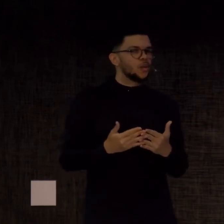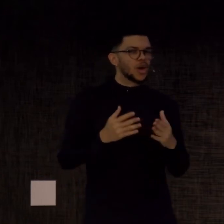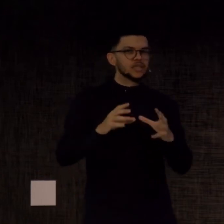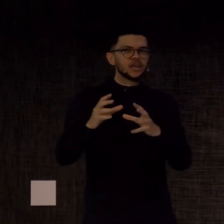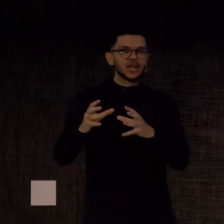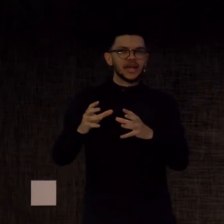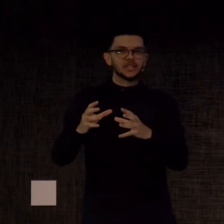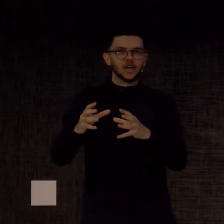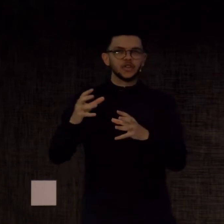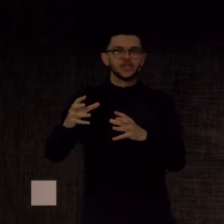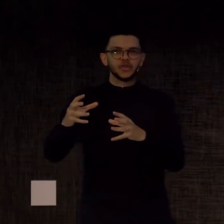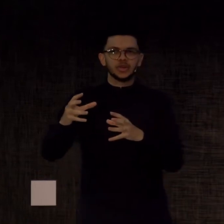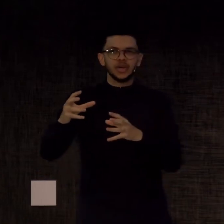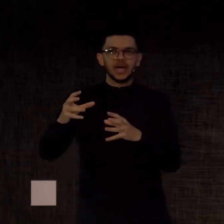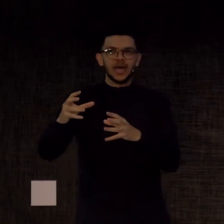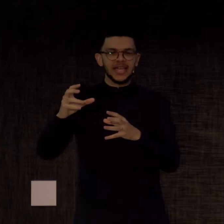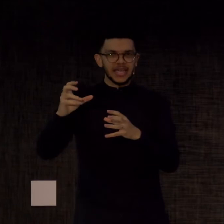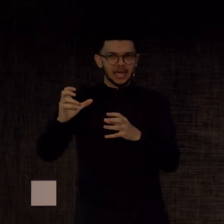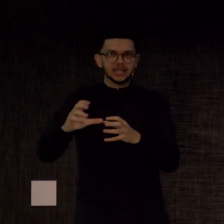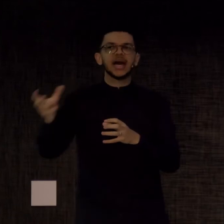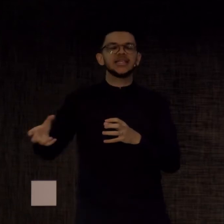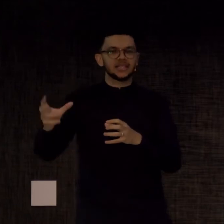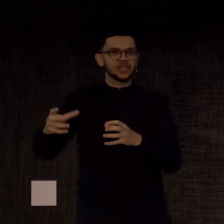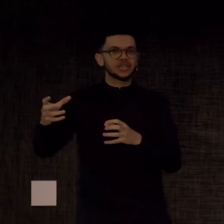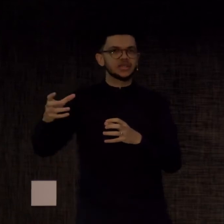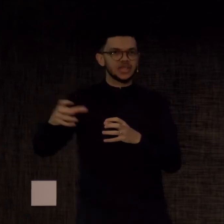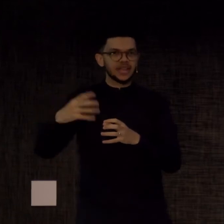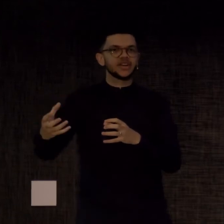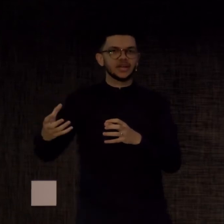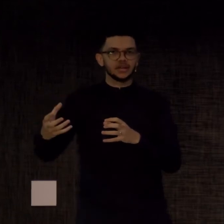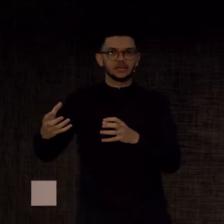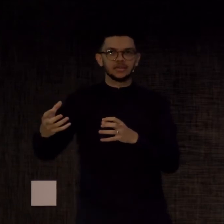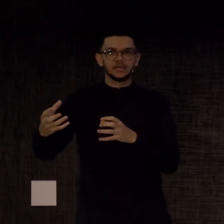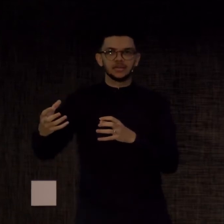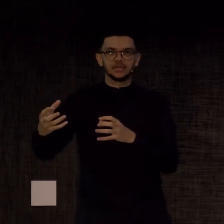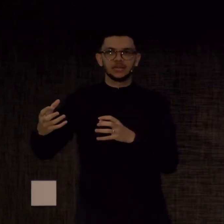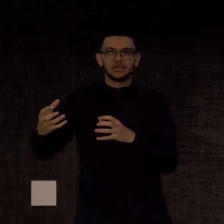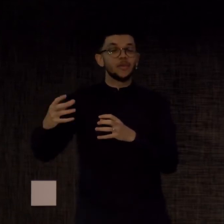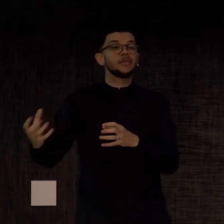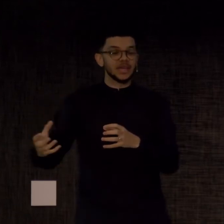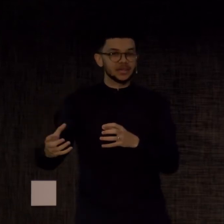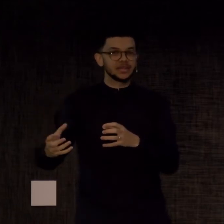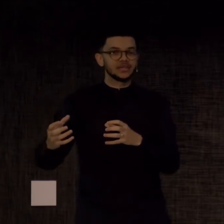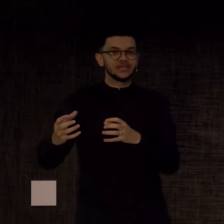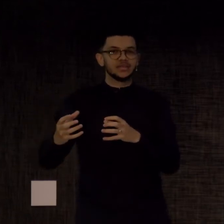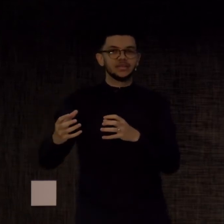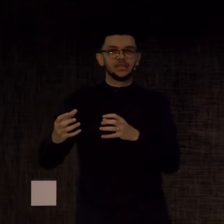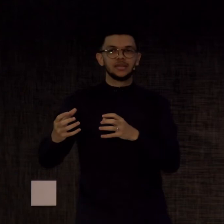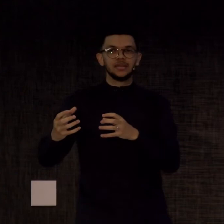what does it look like to go to an entirely different South African republic?